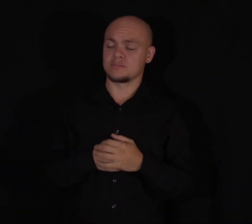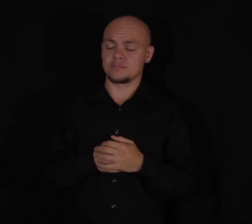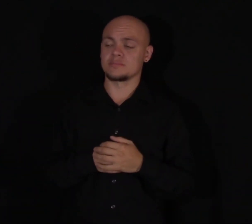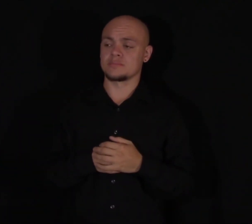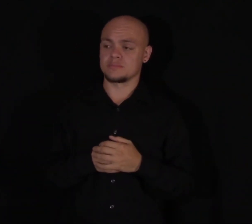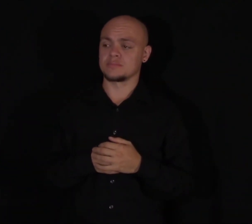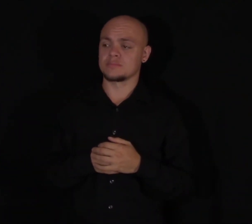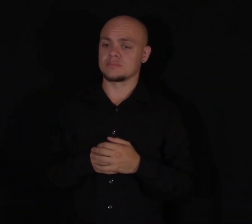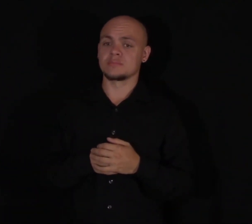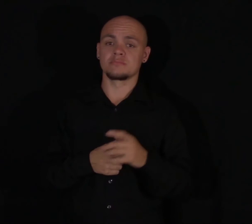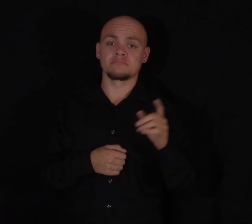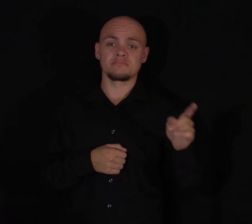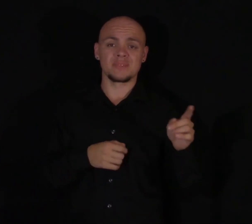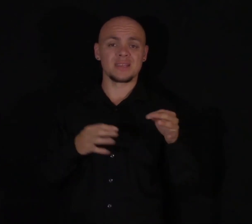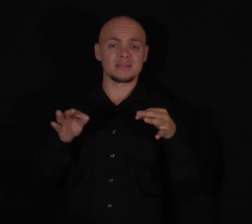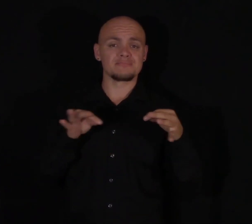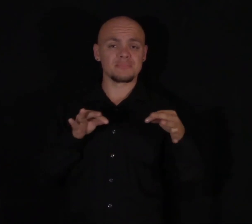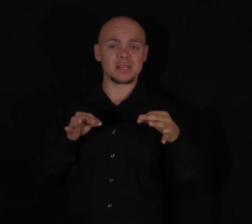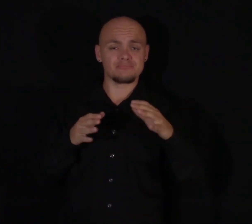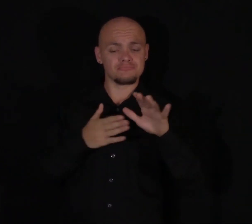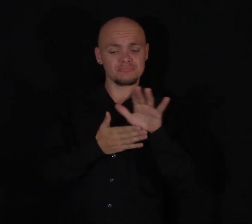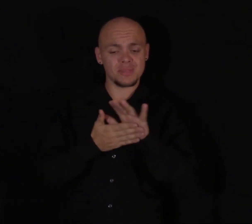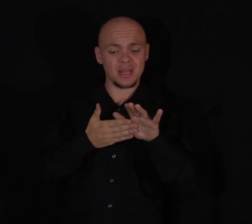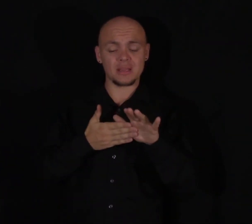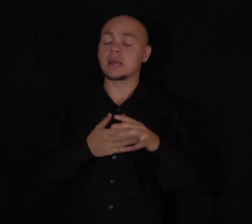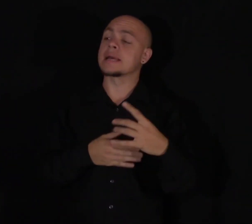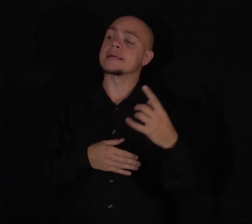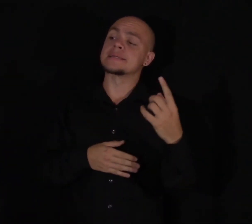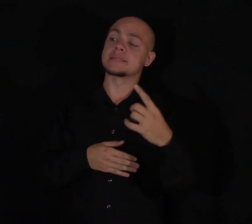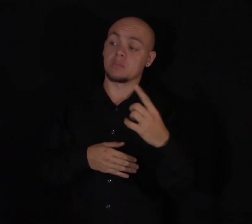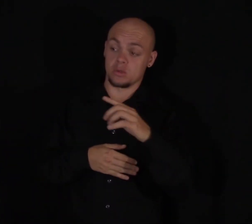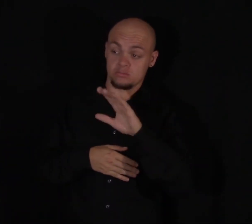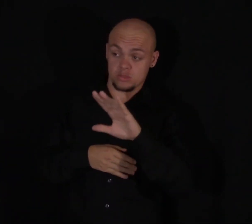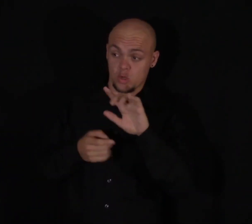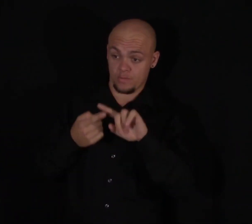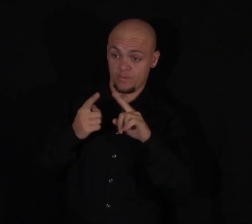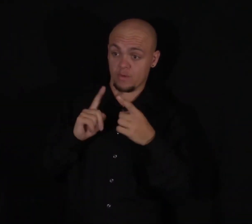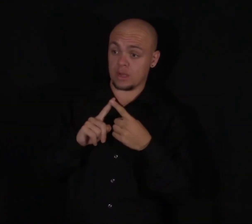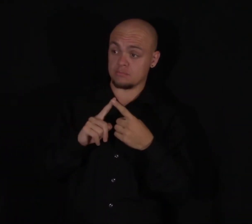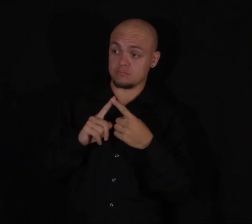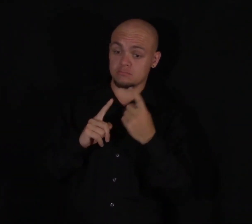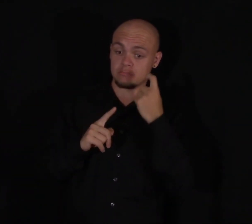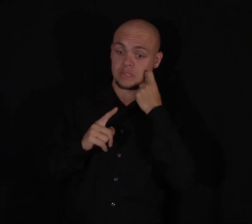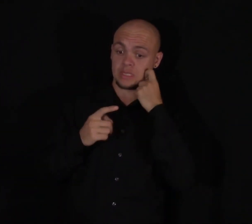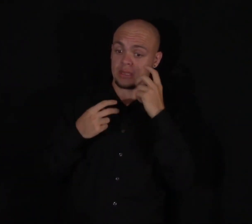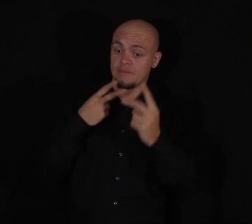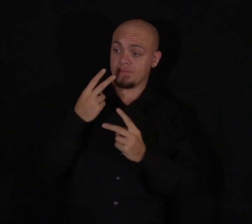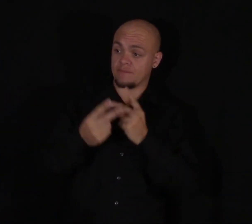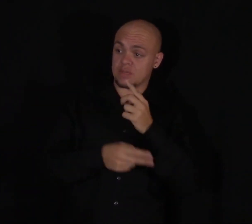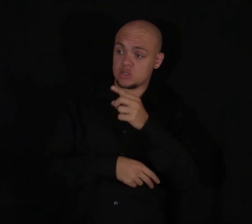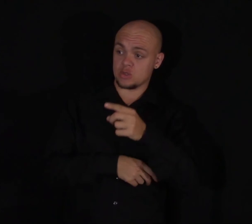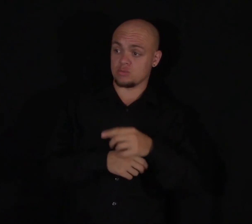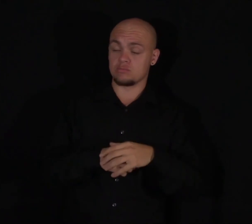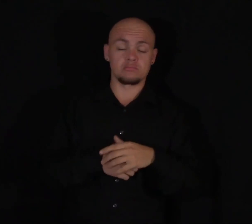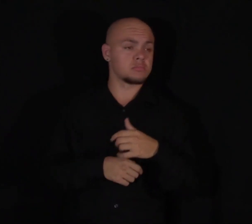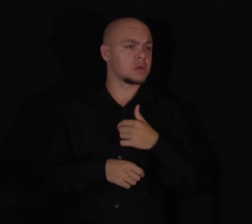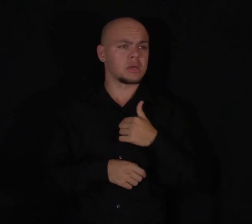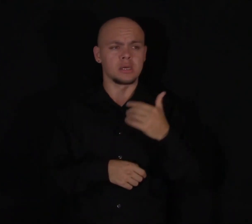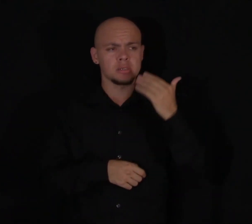with gentleness. And someone, a friend, is come to visit you. I know not by what chain of thought the